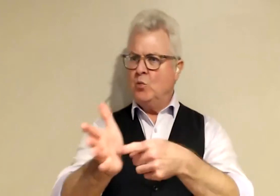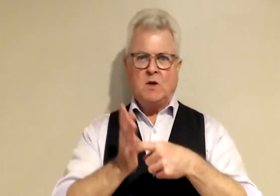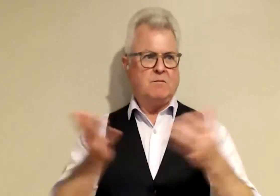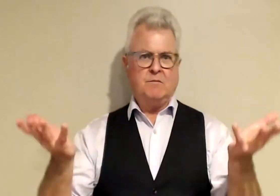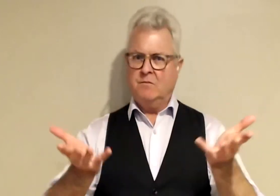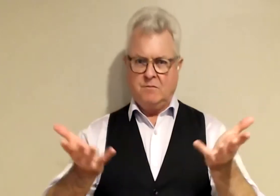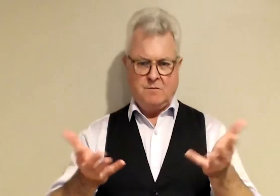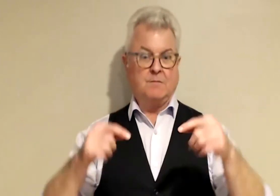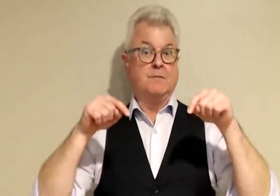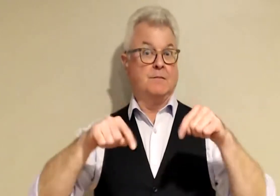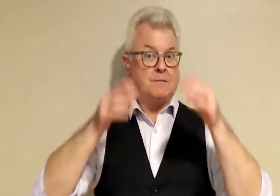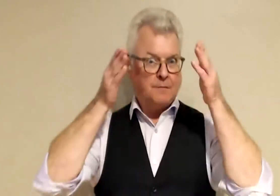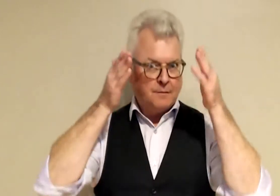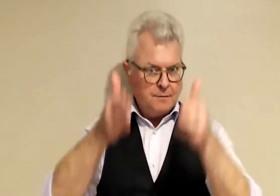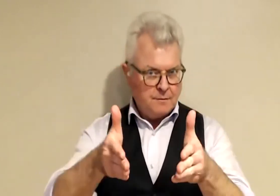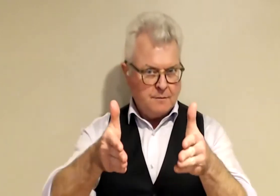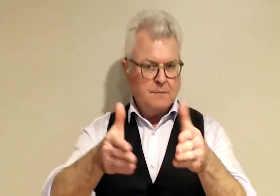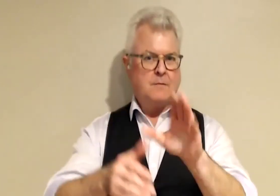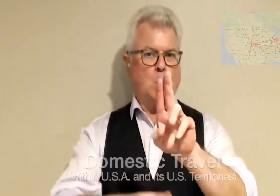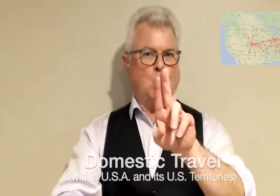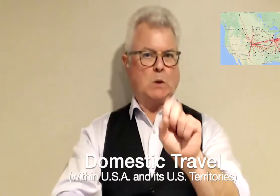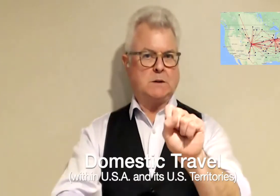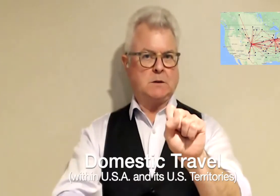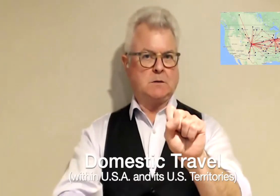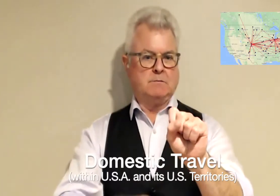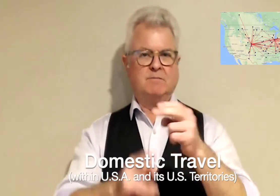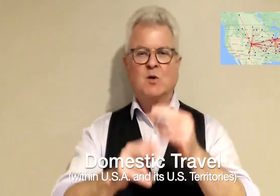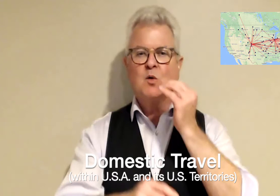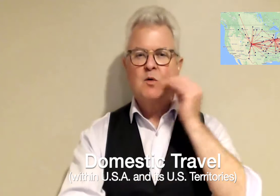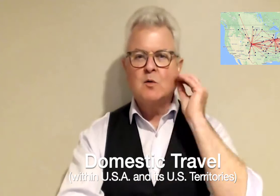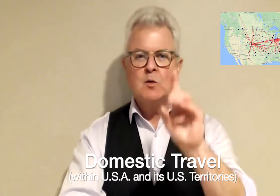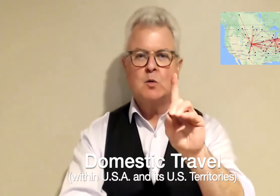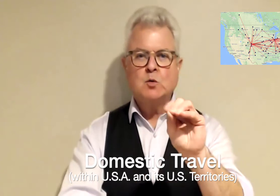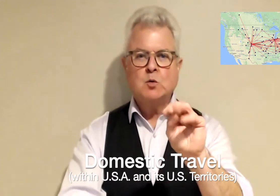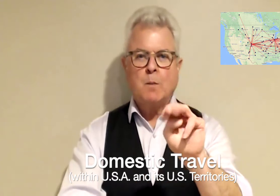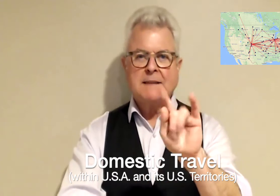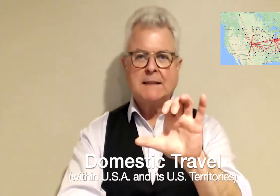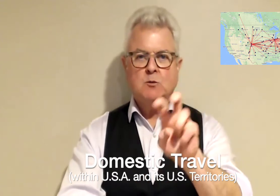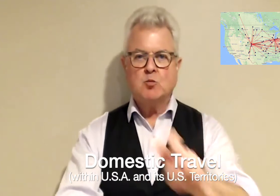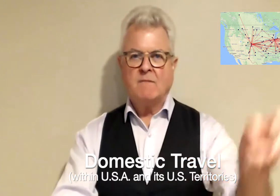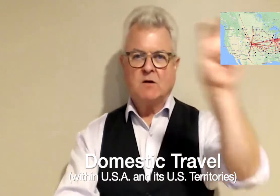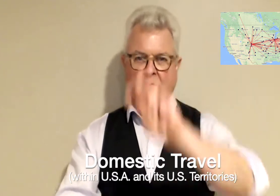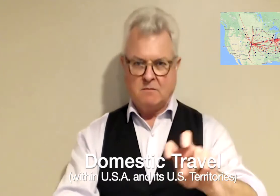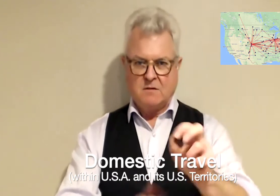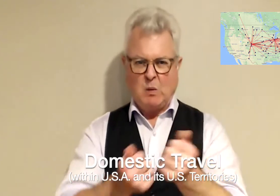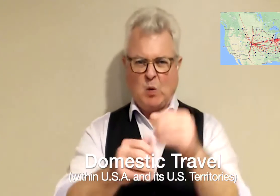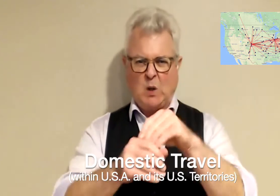travel restriction in terms of what's required here in the state of Rhode Island. Anyone who is traveling in Rhode Island or